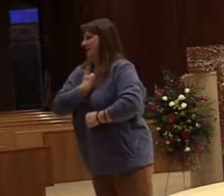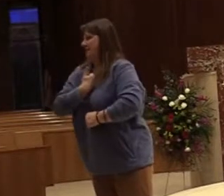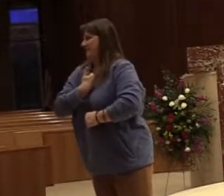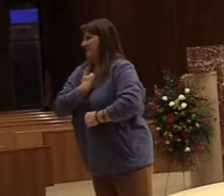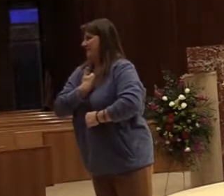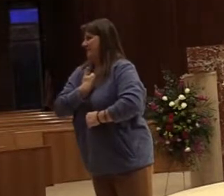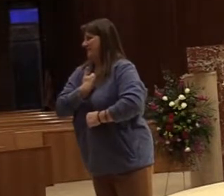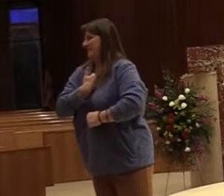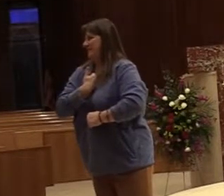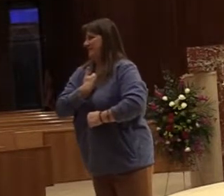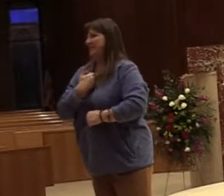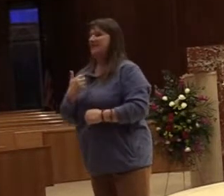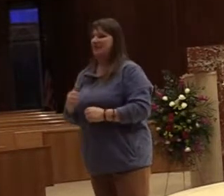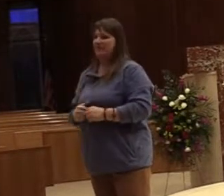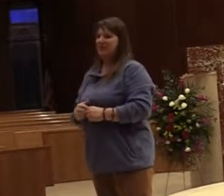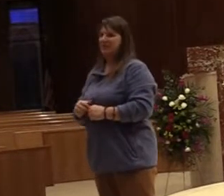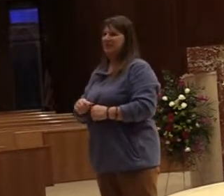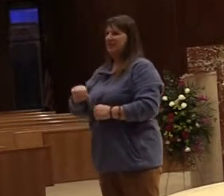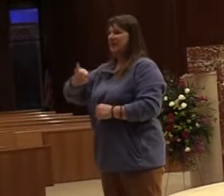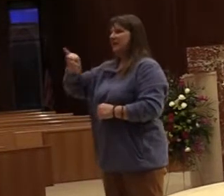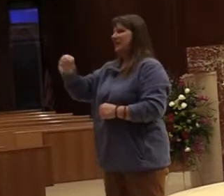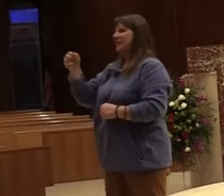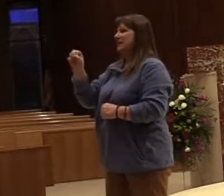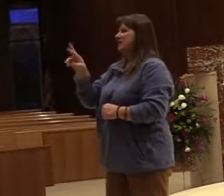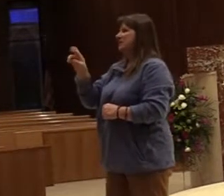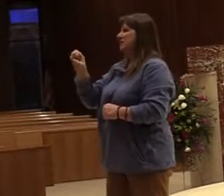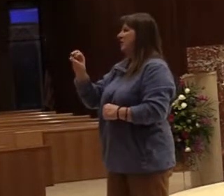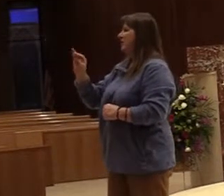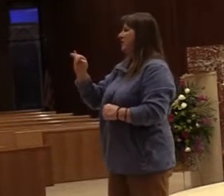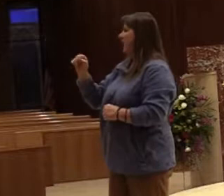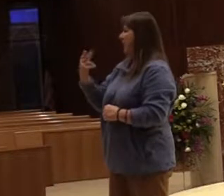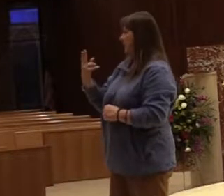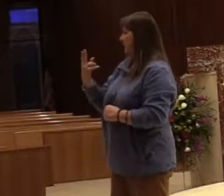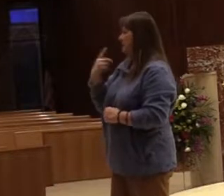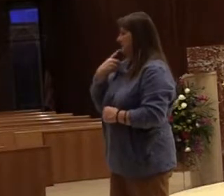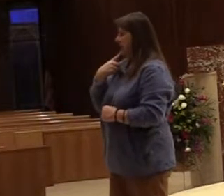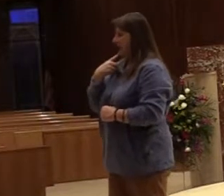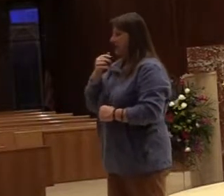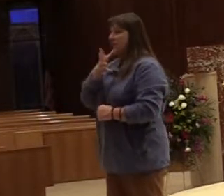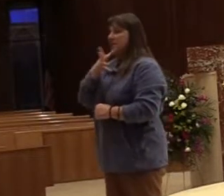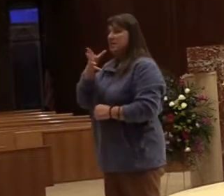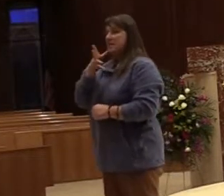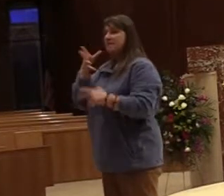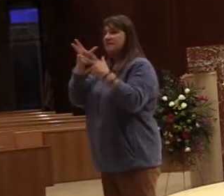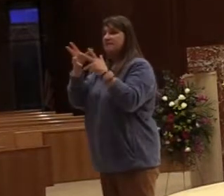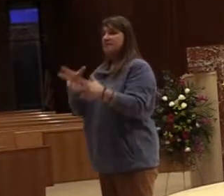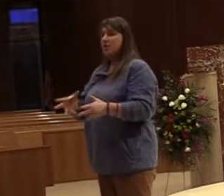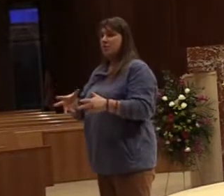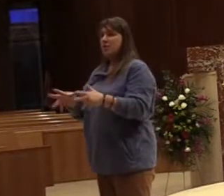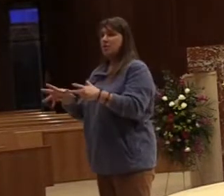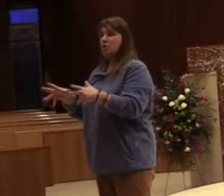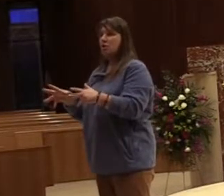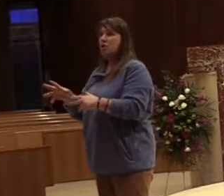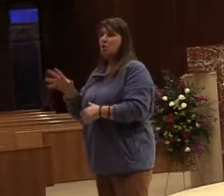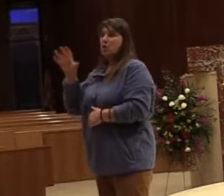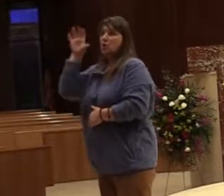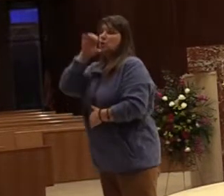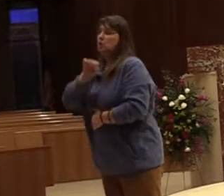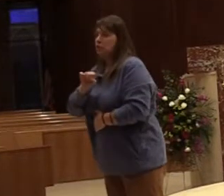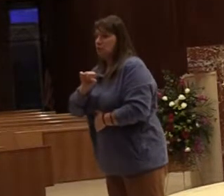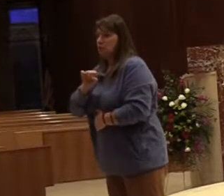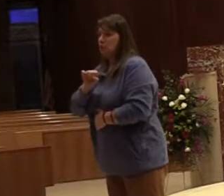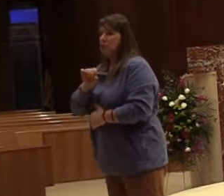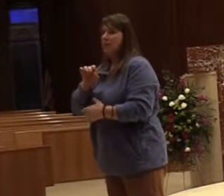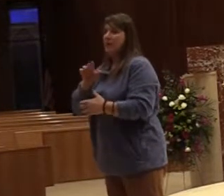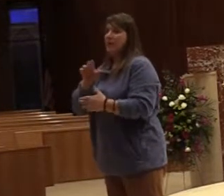That Jeremiah summarizes that a farmer may have assumed from the arrival of the son that the owner had